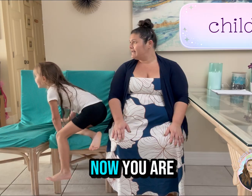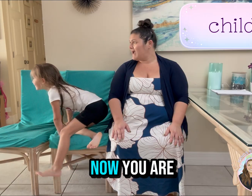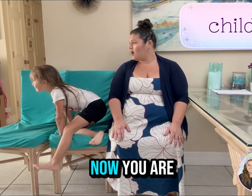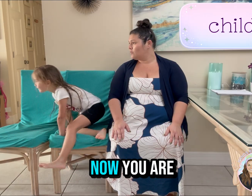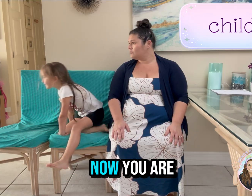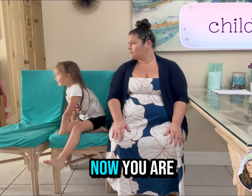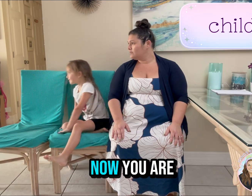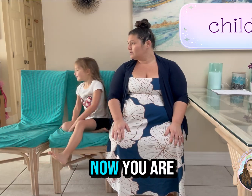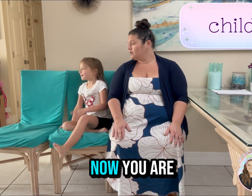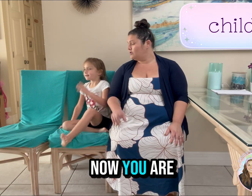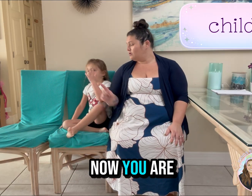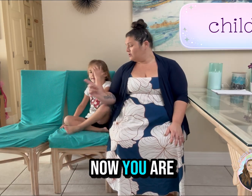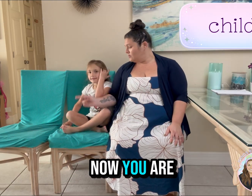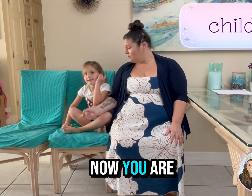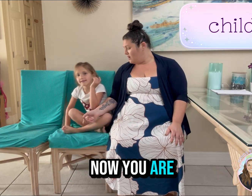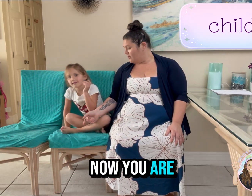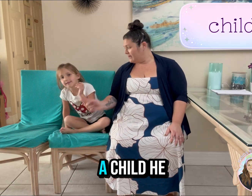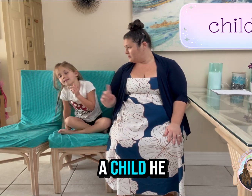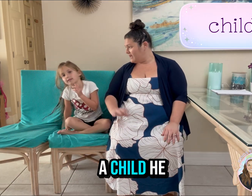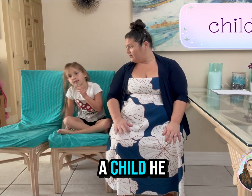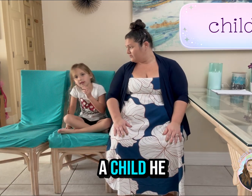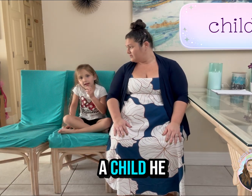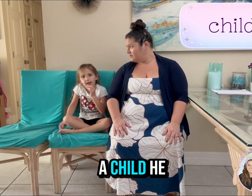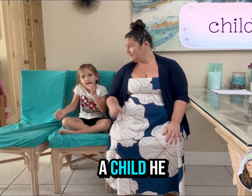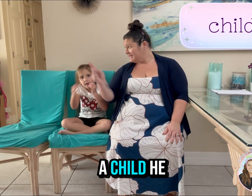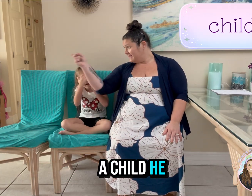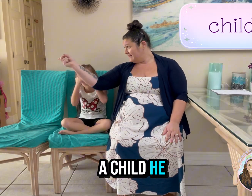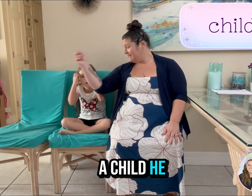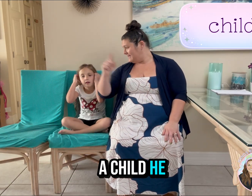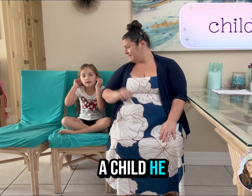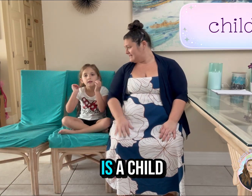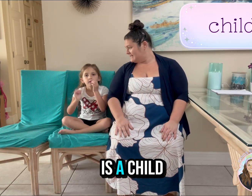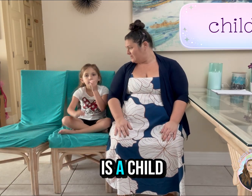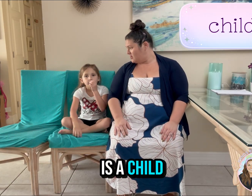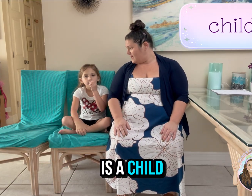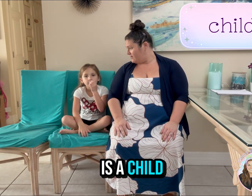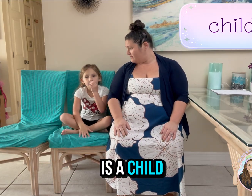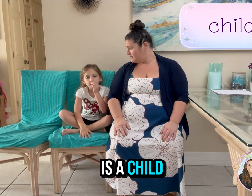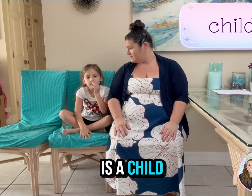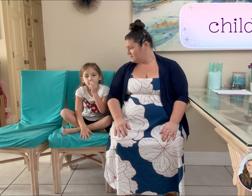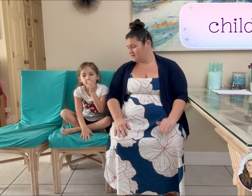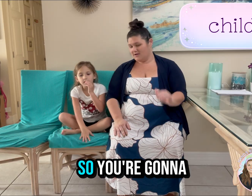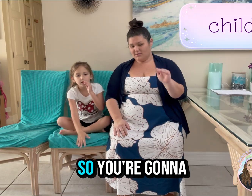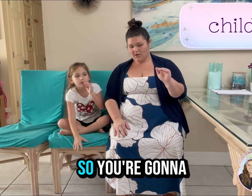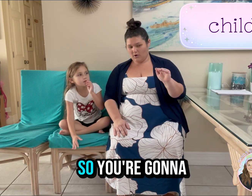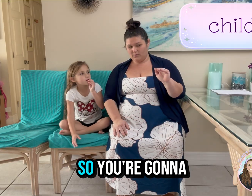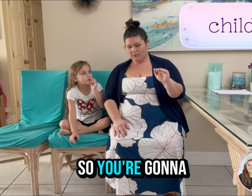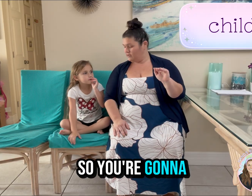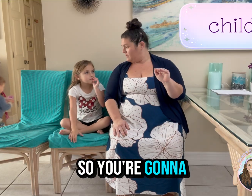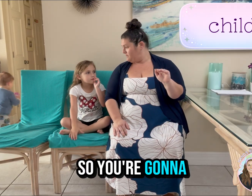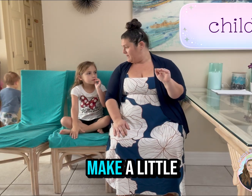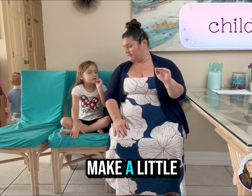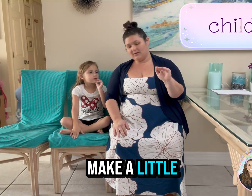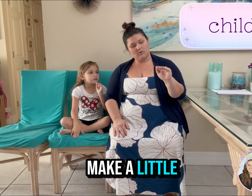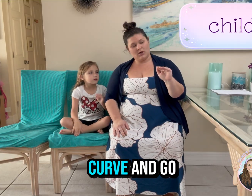Now, you are a child. He is a child. So you're going to make a little